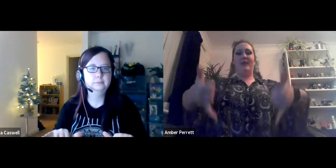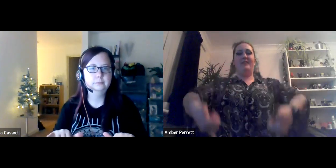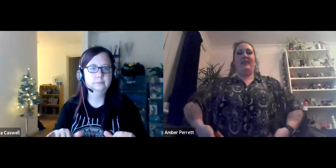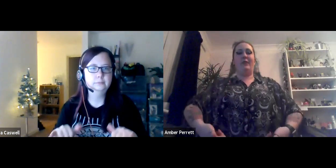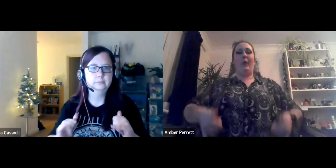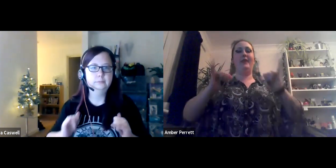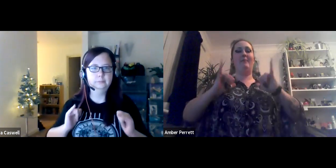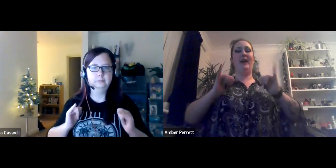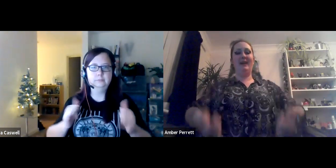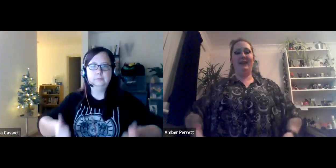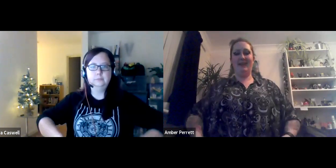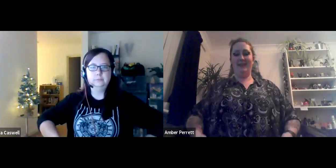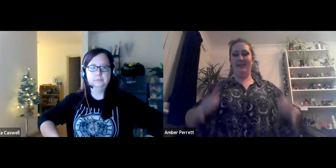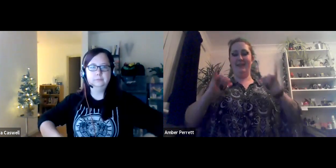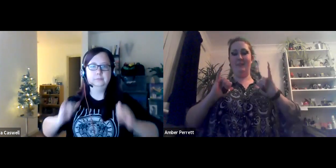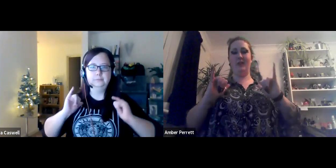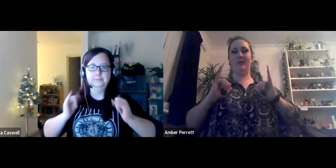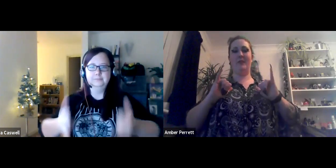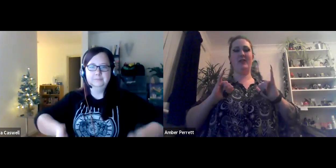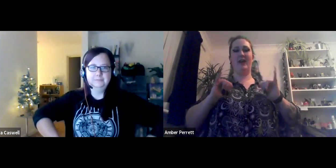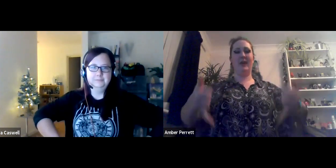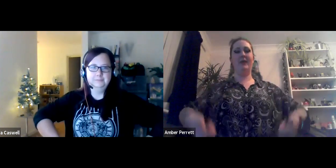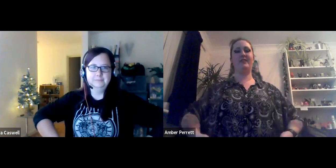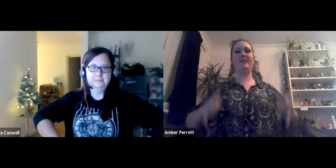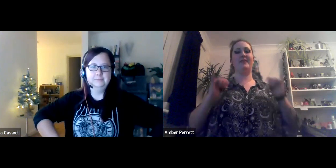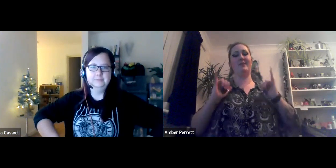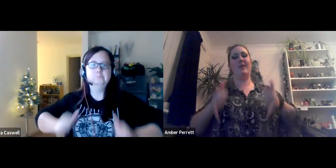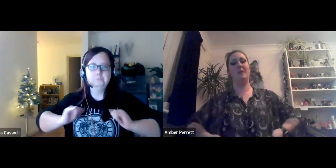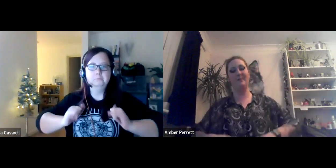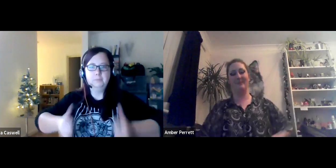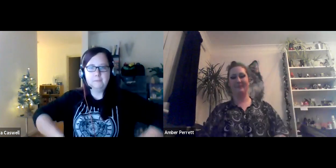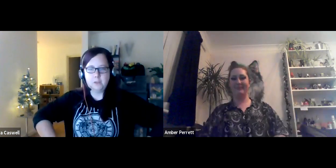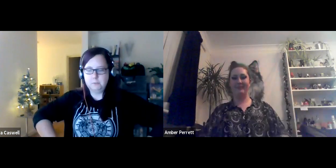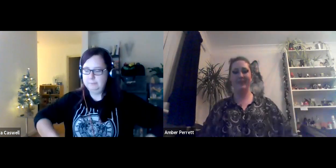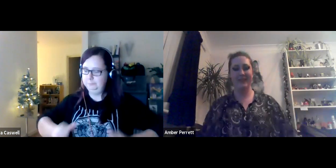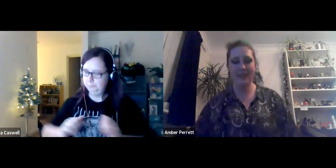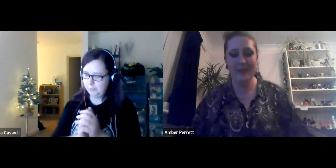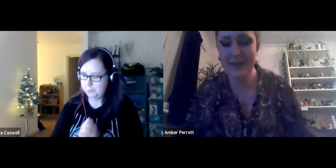basically drawing the belly, but you do it from about chest height for some reason. That's farmer.